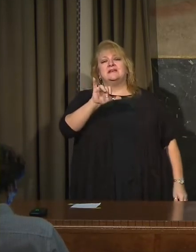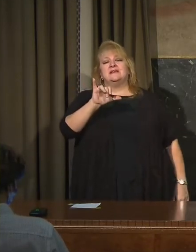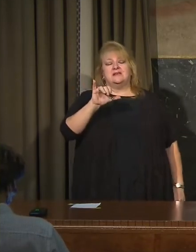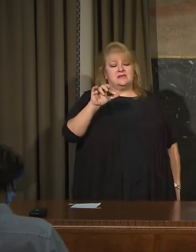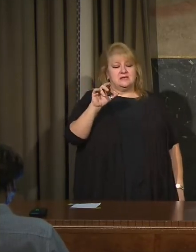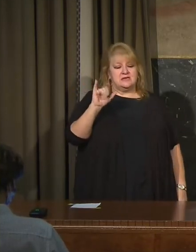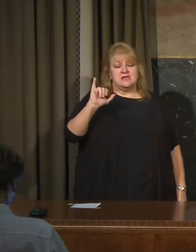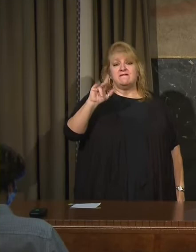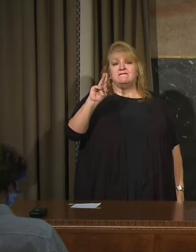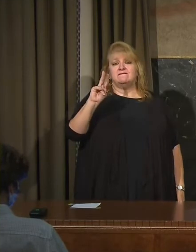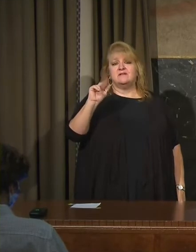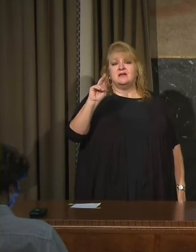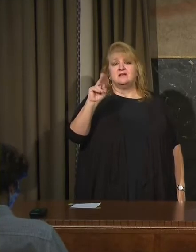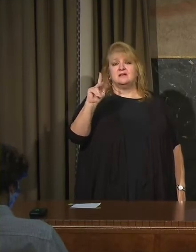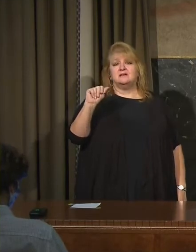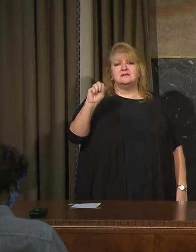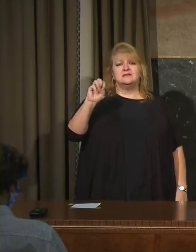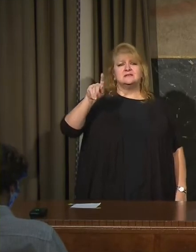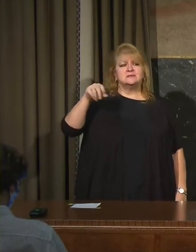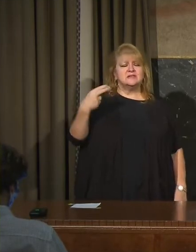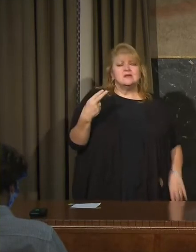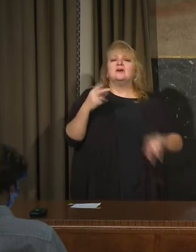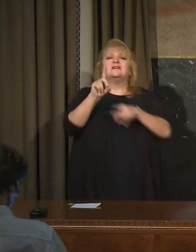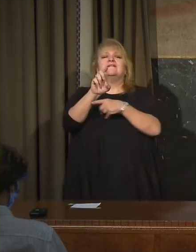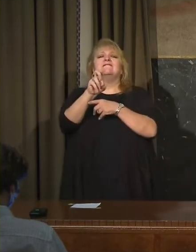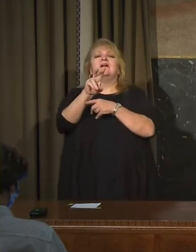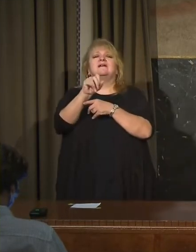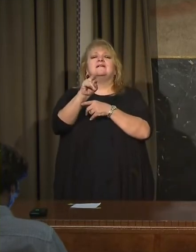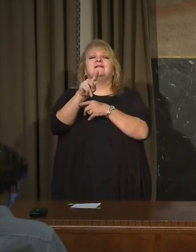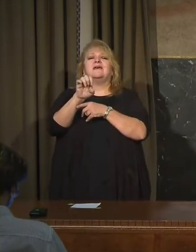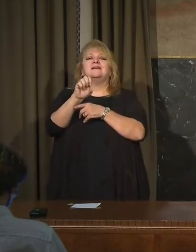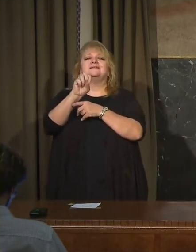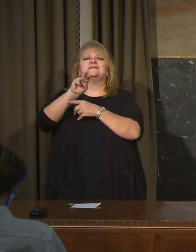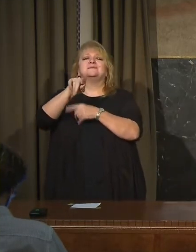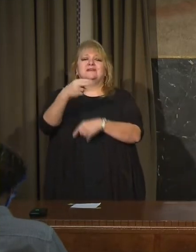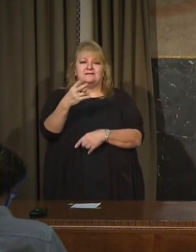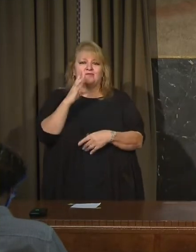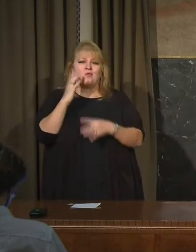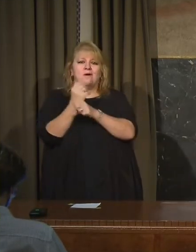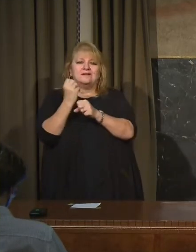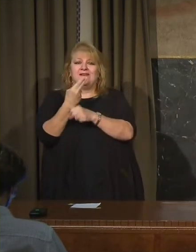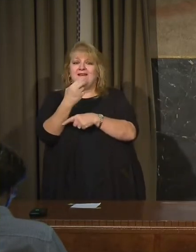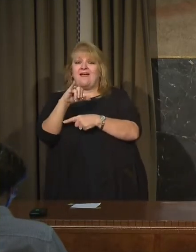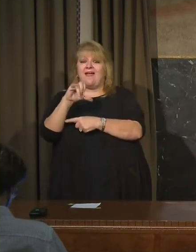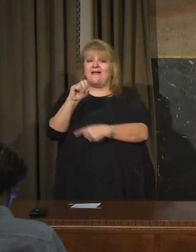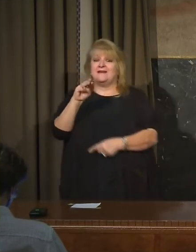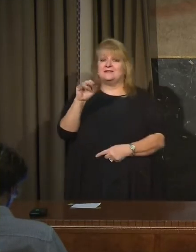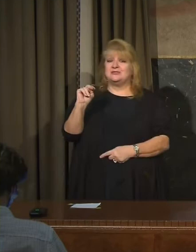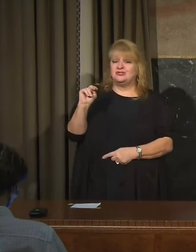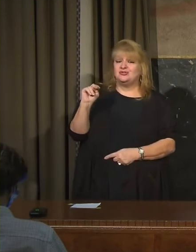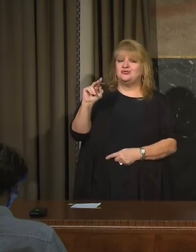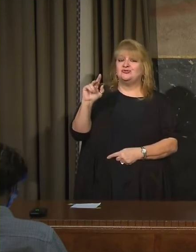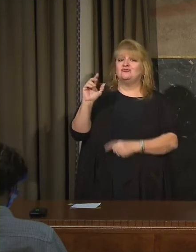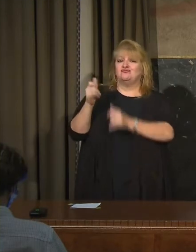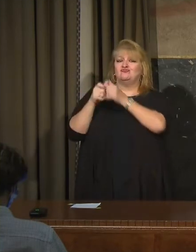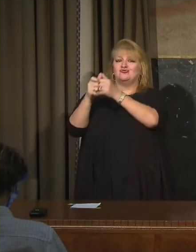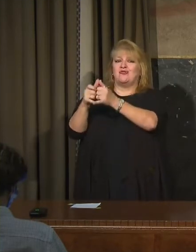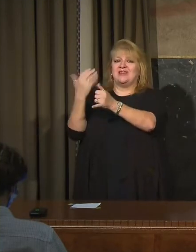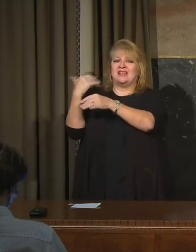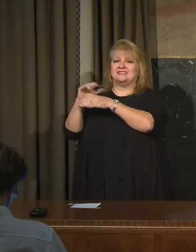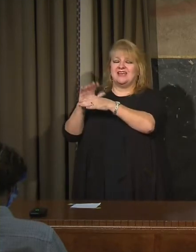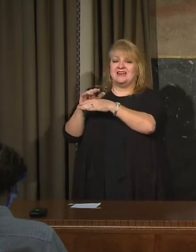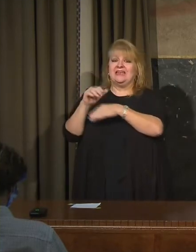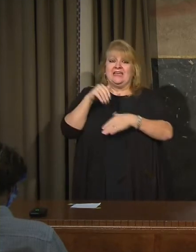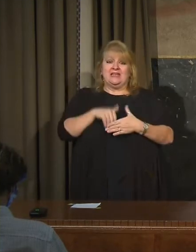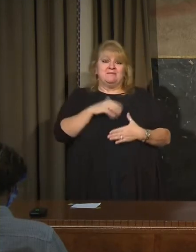native, won the Heisman Trophy last night, and I've been assured by everyone in my hometown that it's a